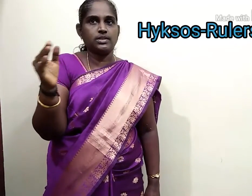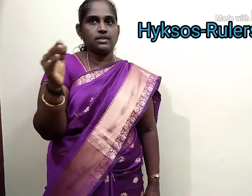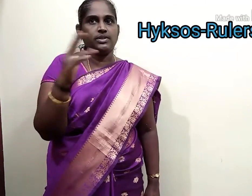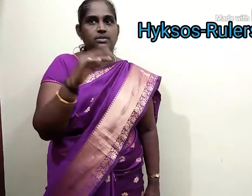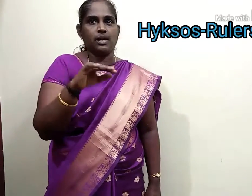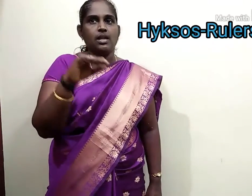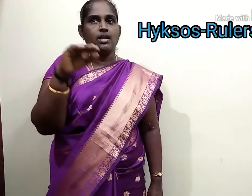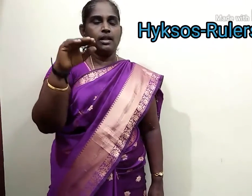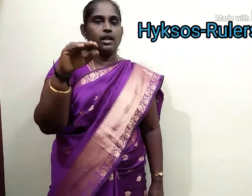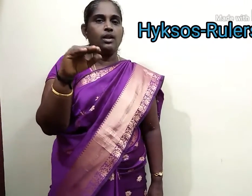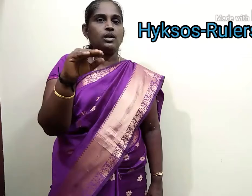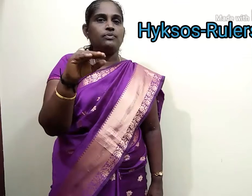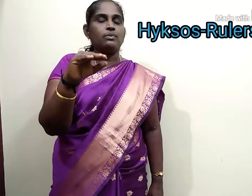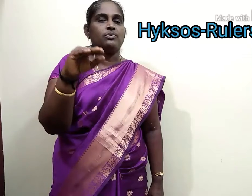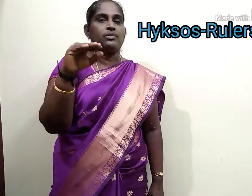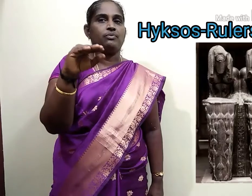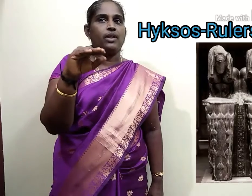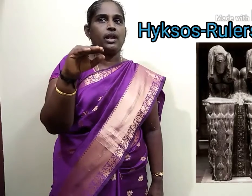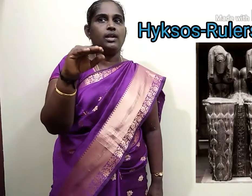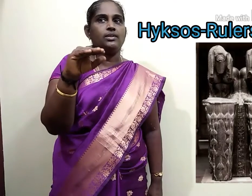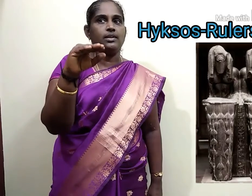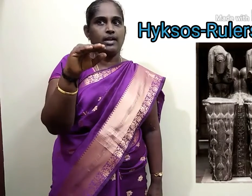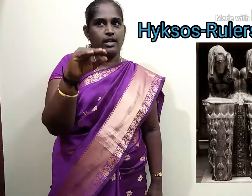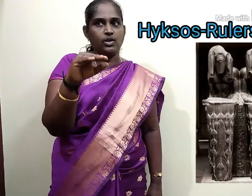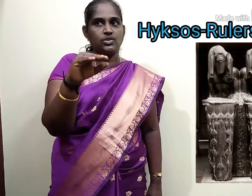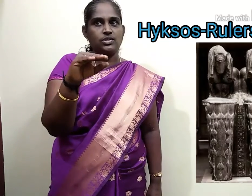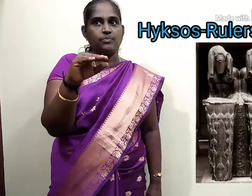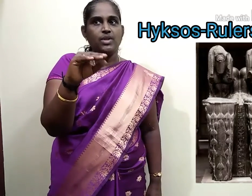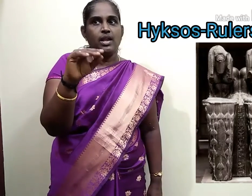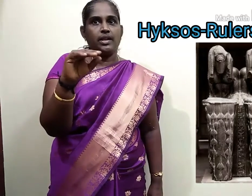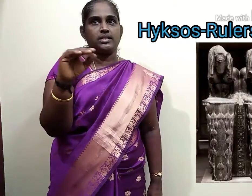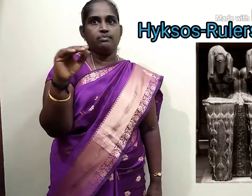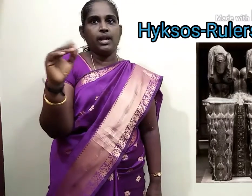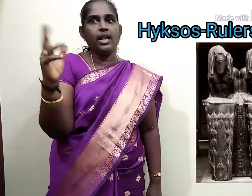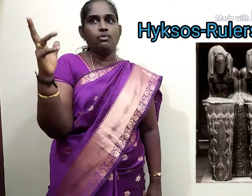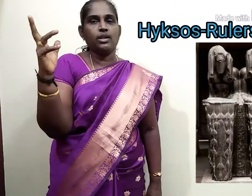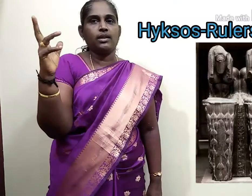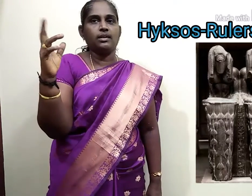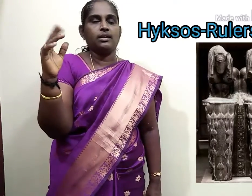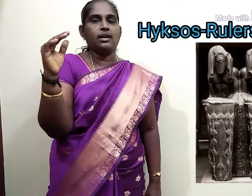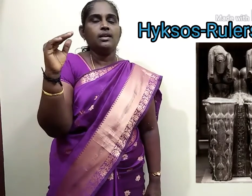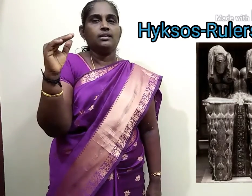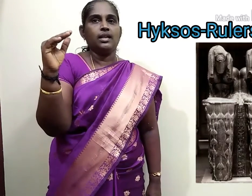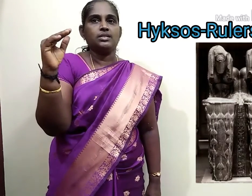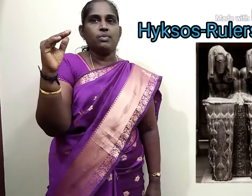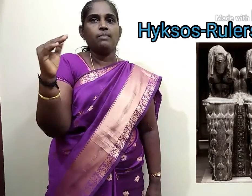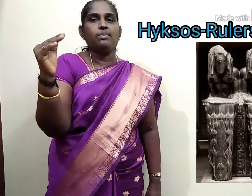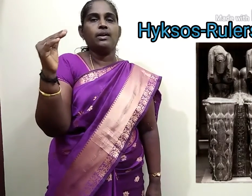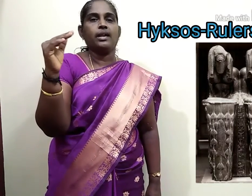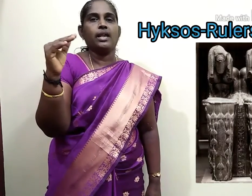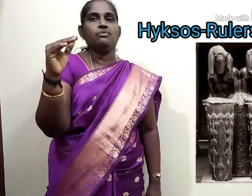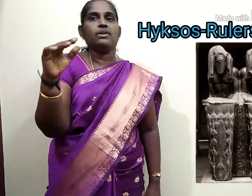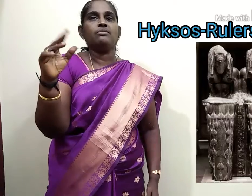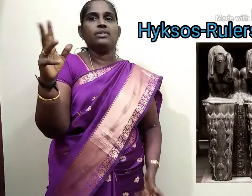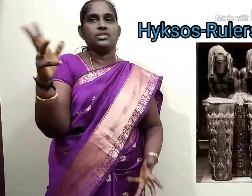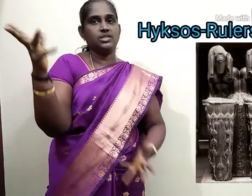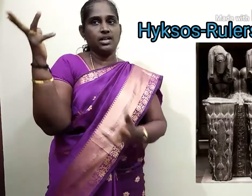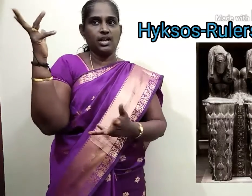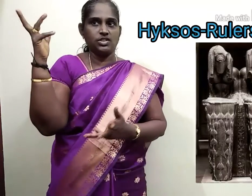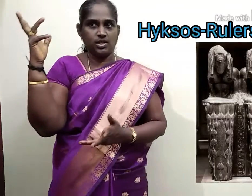of Egypt. They are from 15th dynasty. It is believed that these people came from West